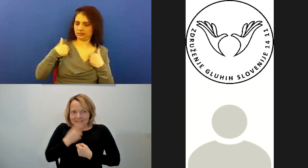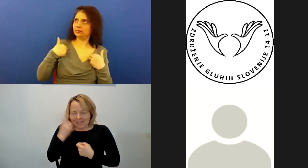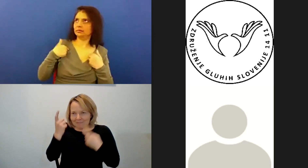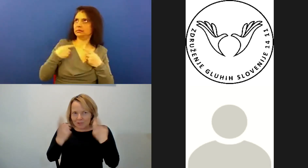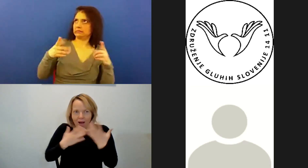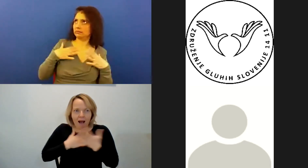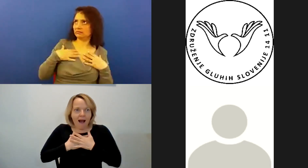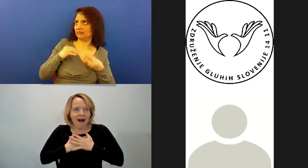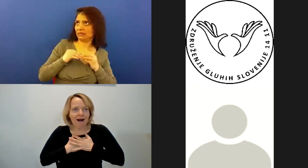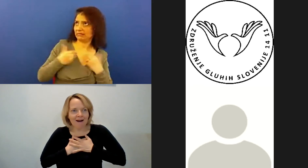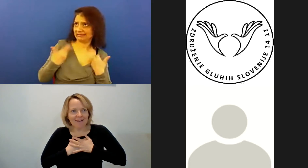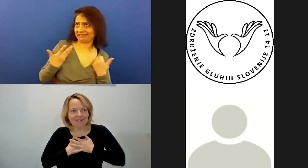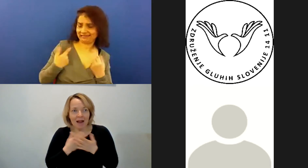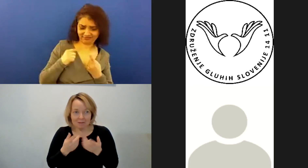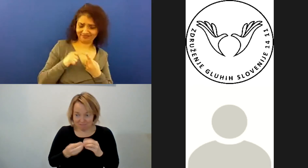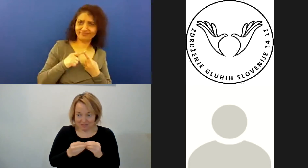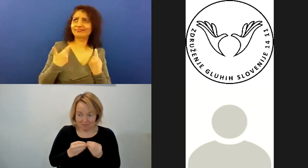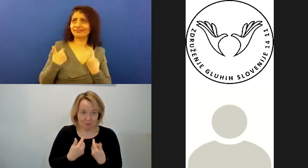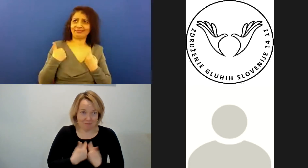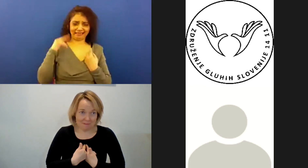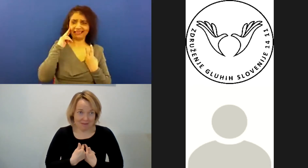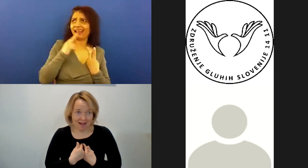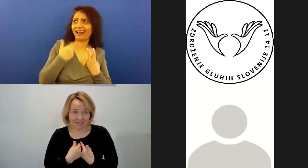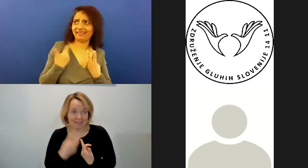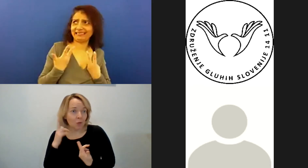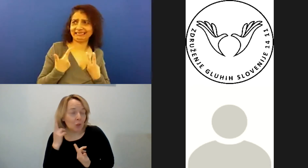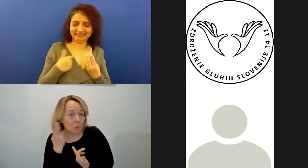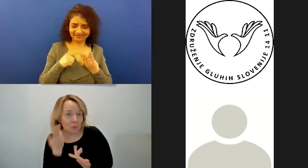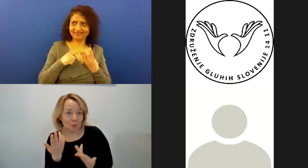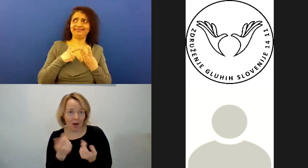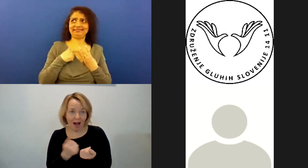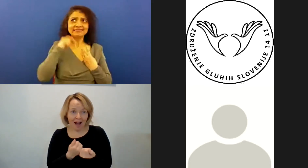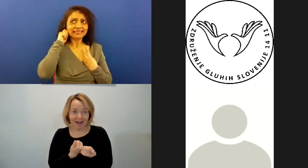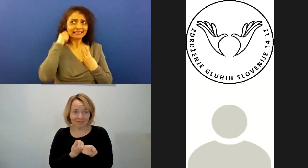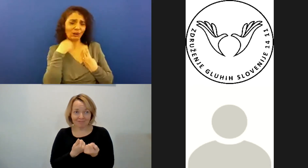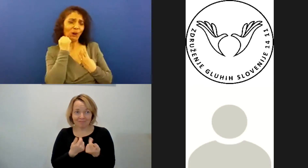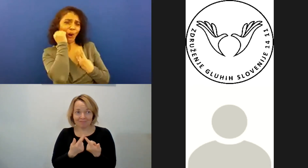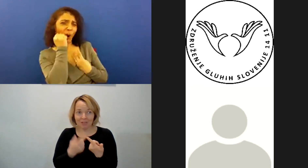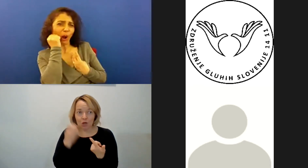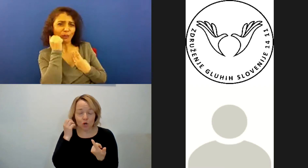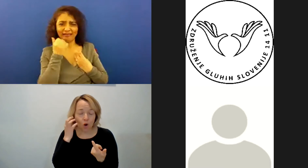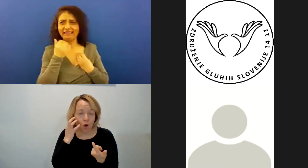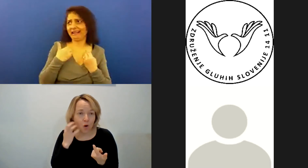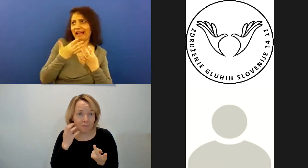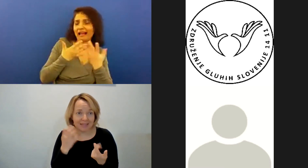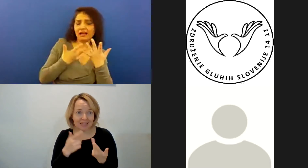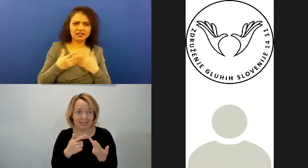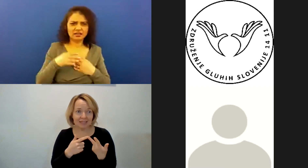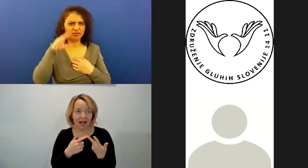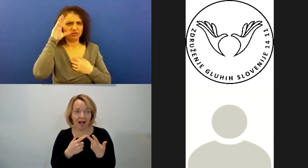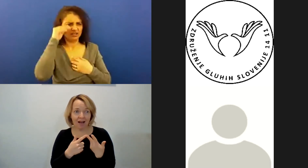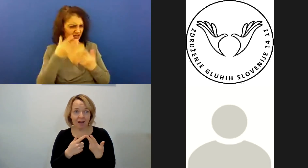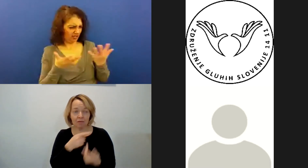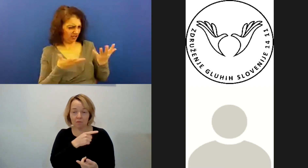I'll go through life as best as I can. Here's this man who wanted to marry me. And I said, first of all, I'm not rich. Then